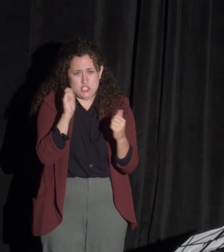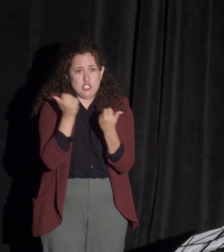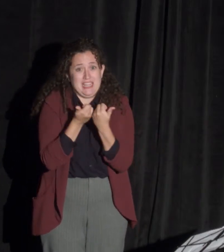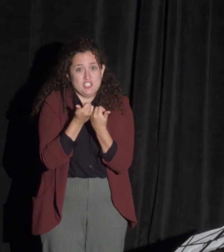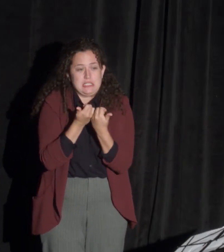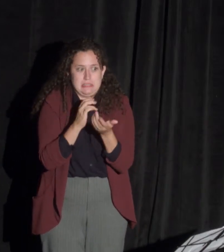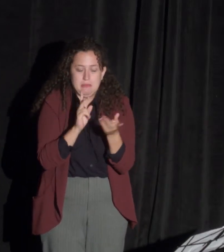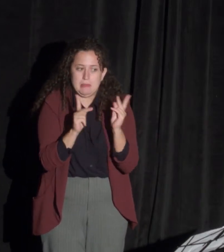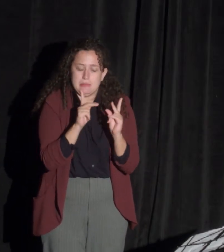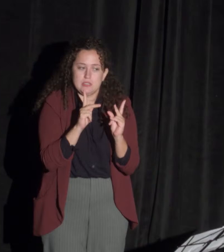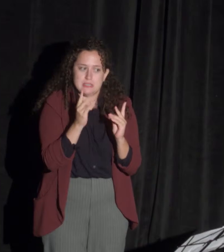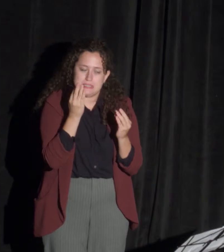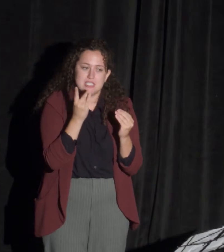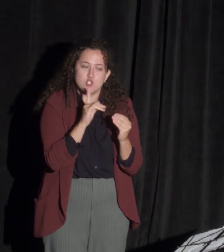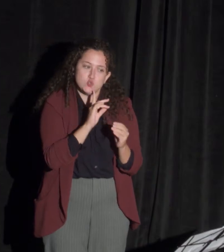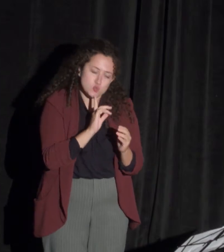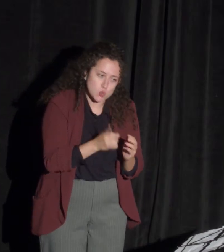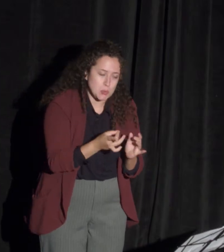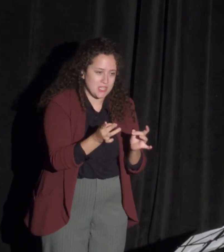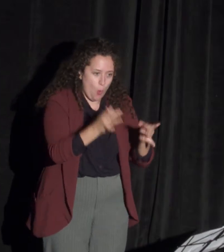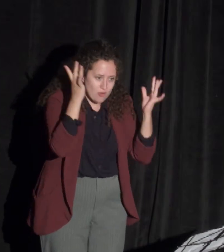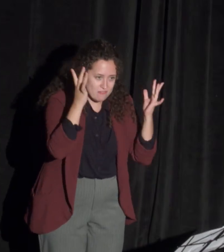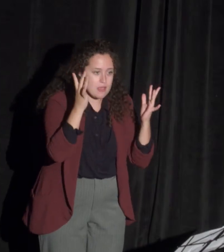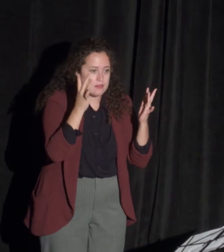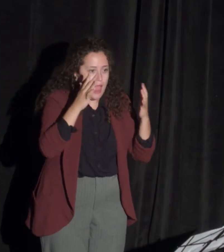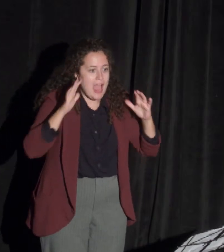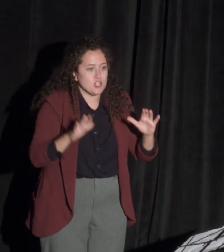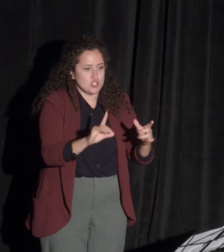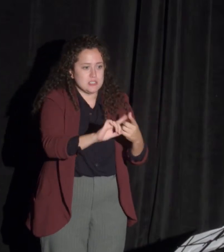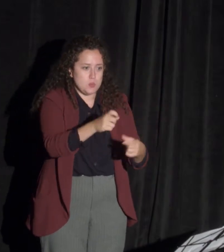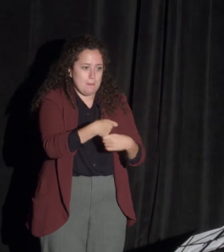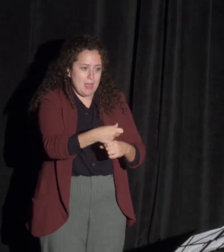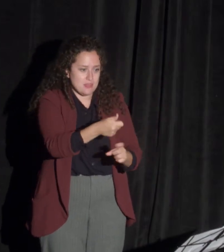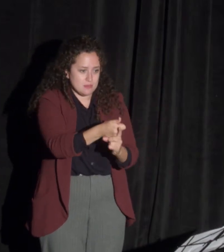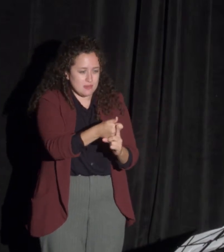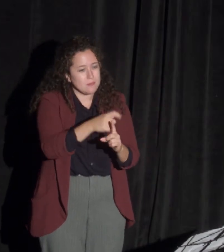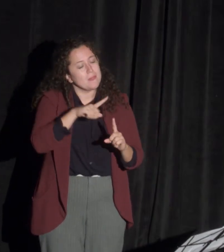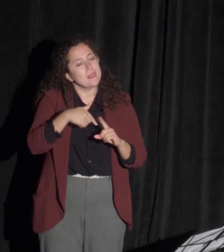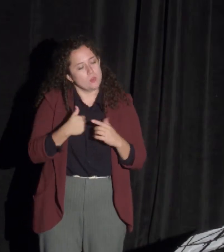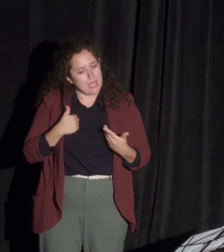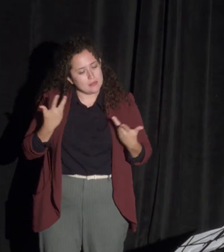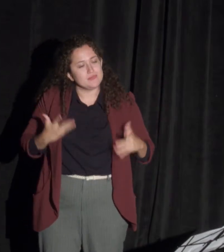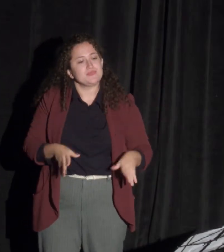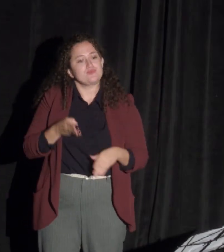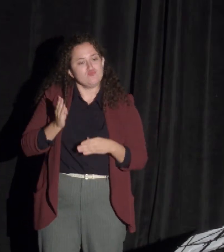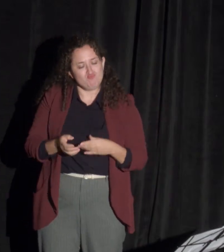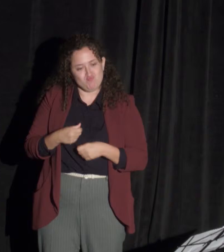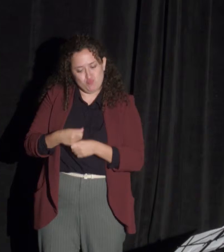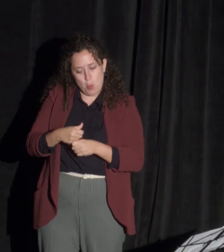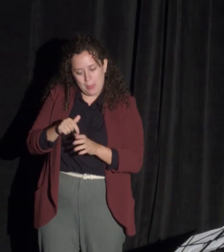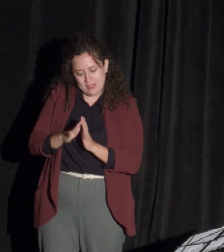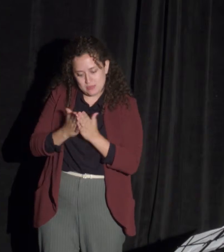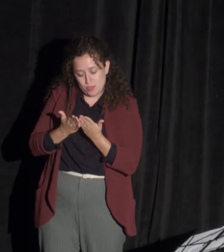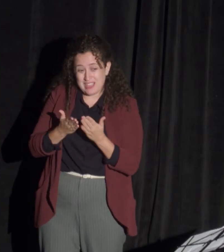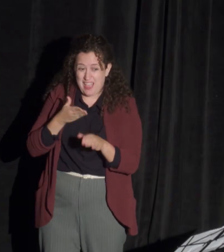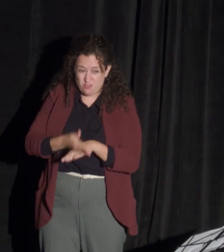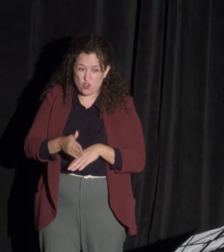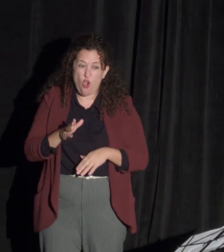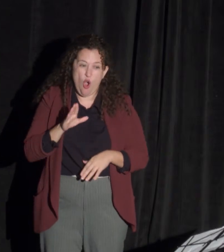make them stop. And when I came to write A Desolation Called Peace, after already spending 130,000 words with Mahit Desmar,